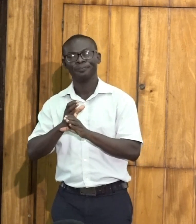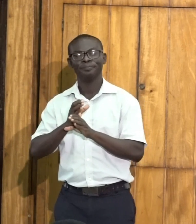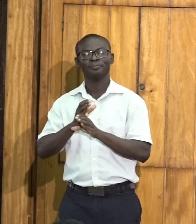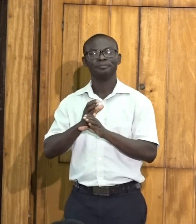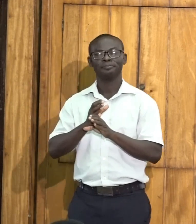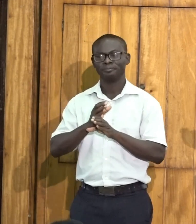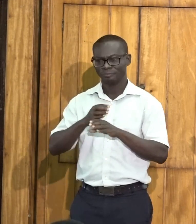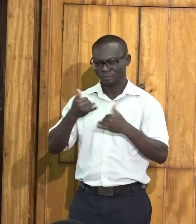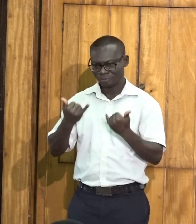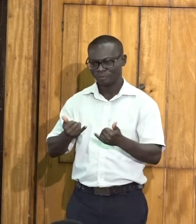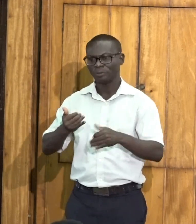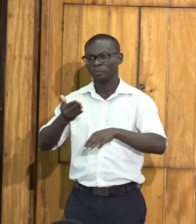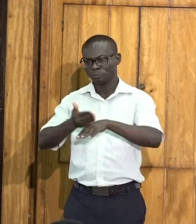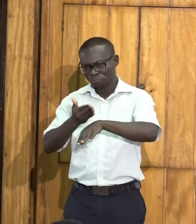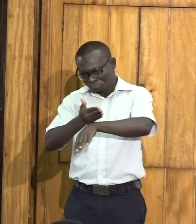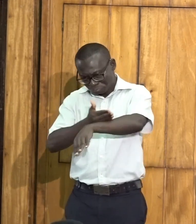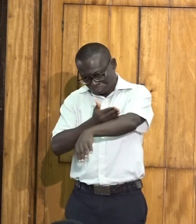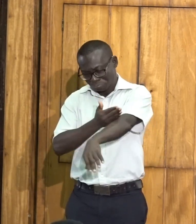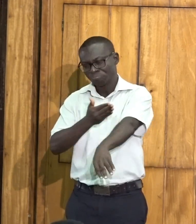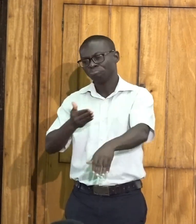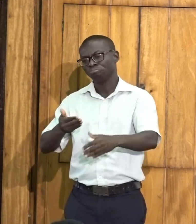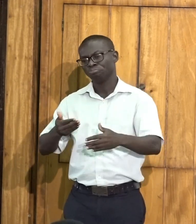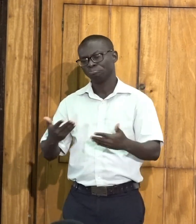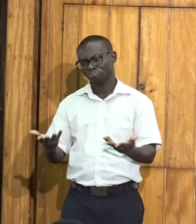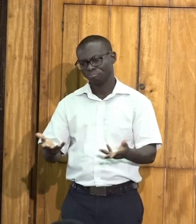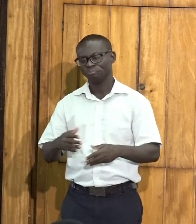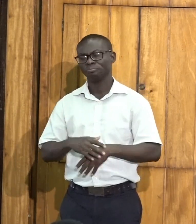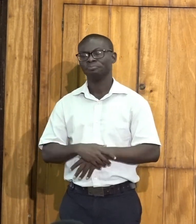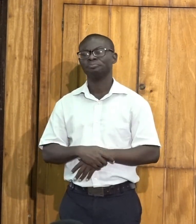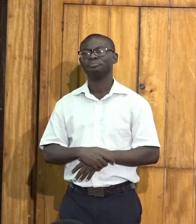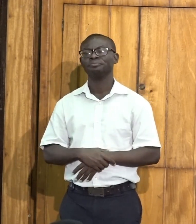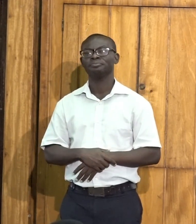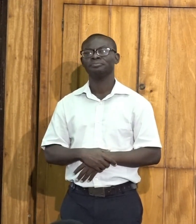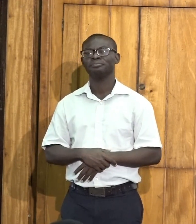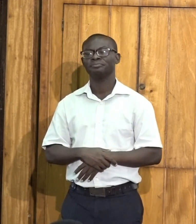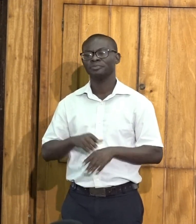in progress and is expected to start roll out in January.